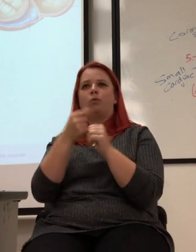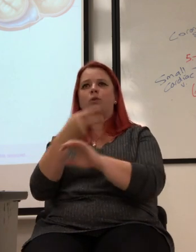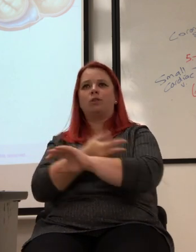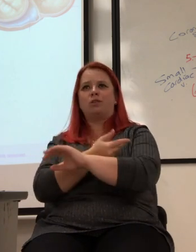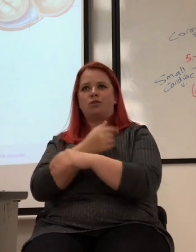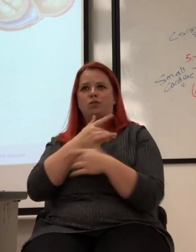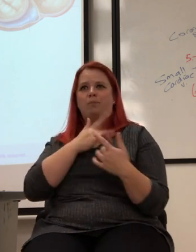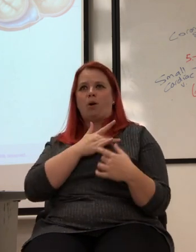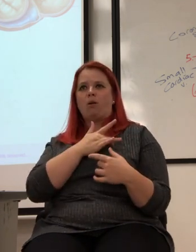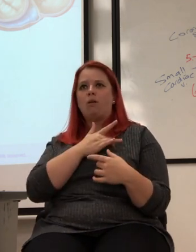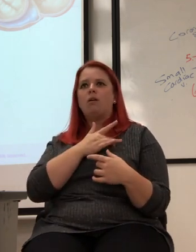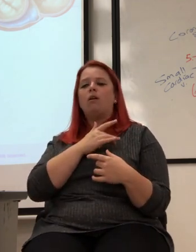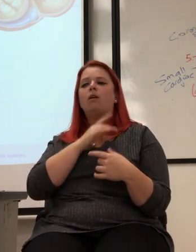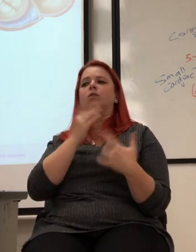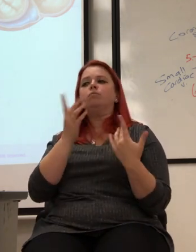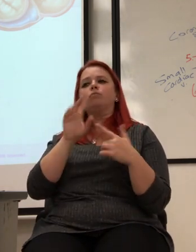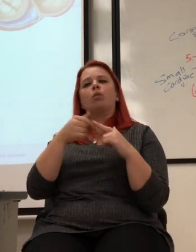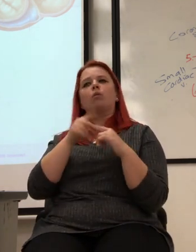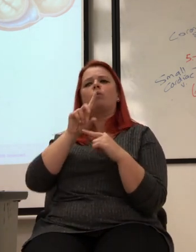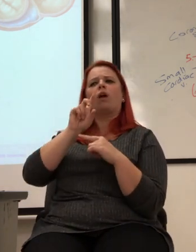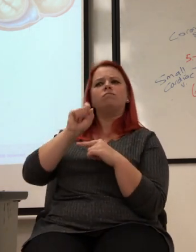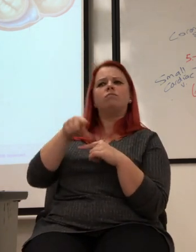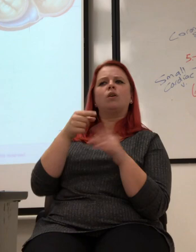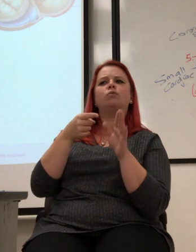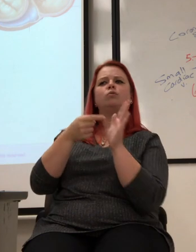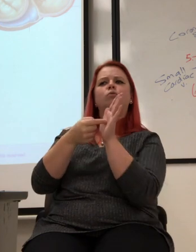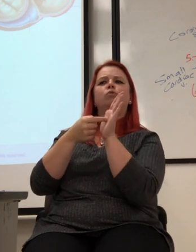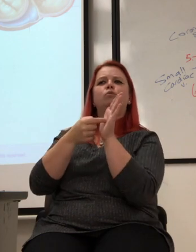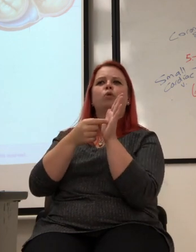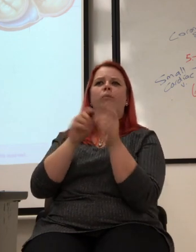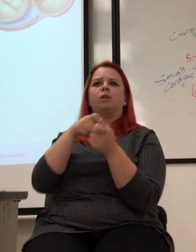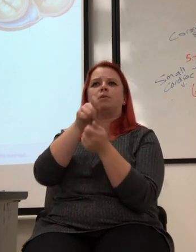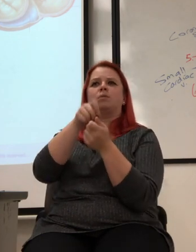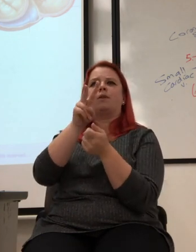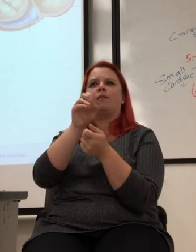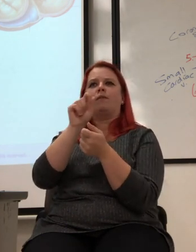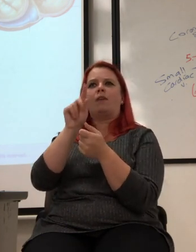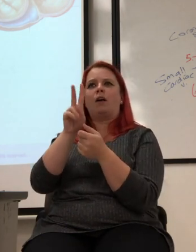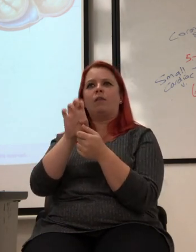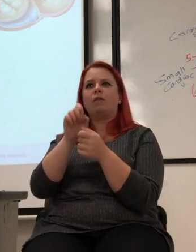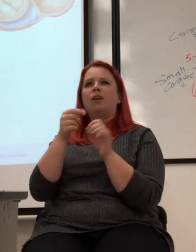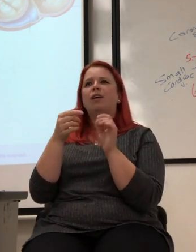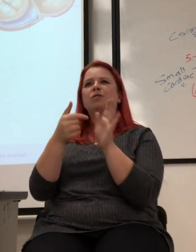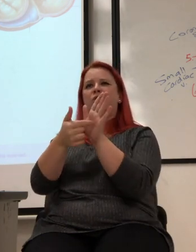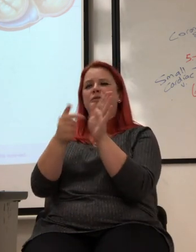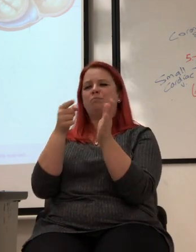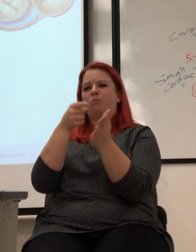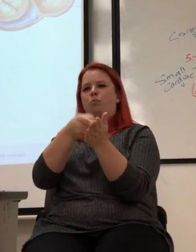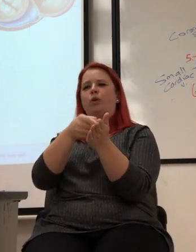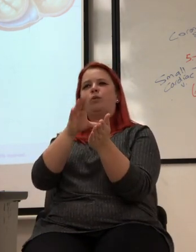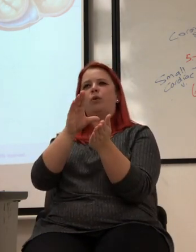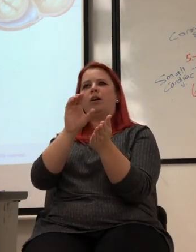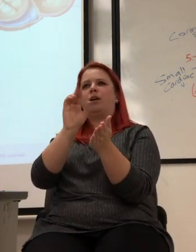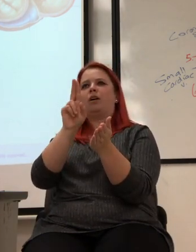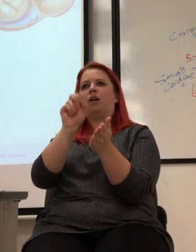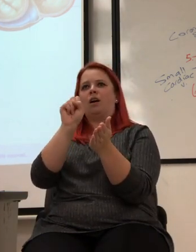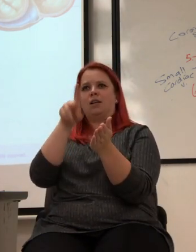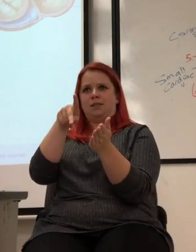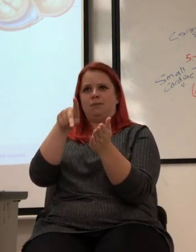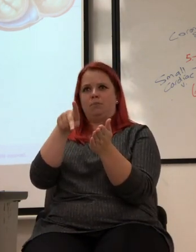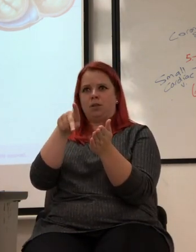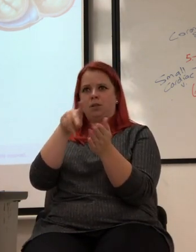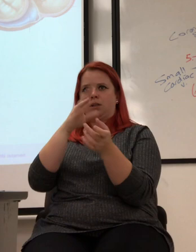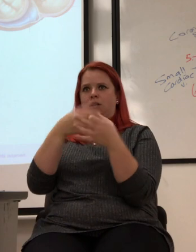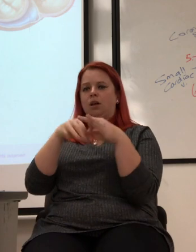is, when I ask you to point to a valve, point to a cusp. Okay. For example, this